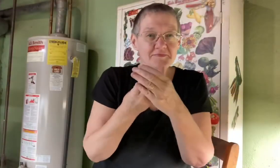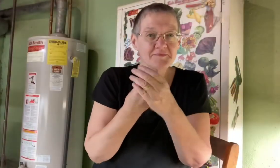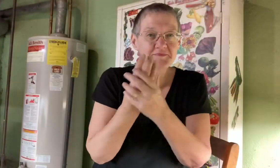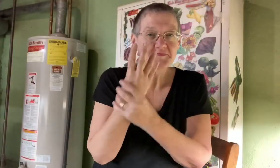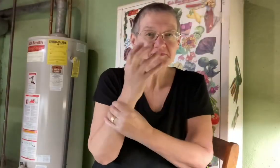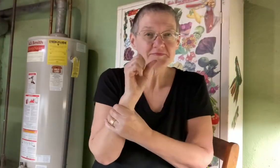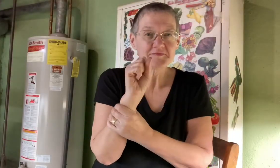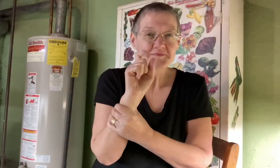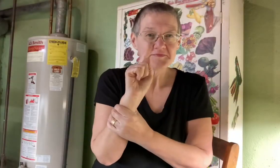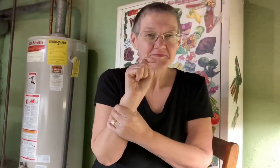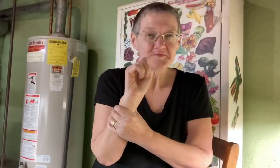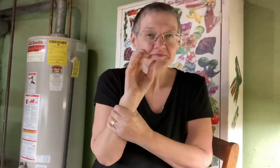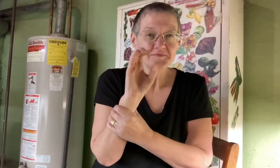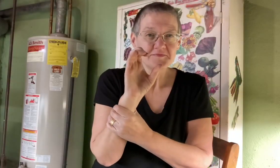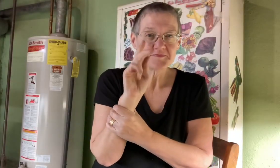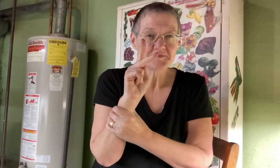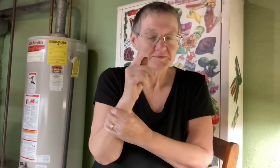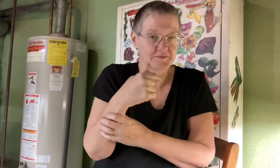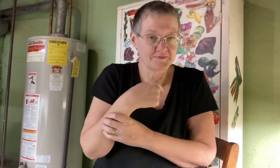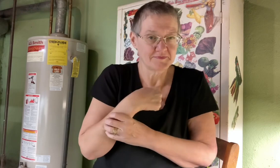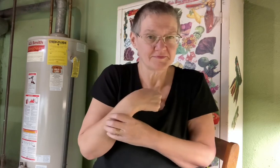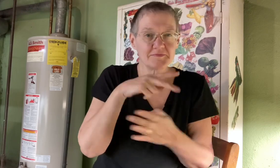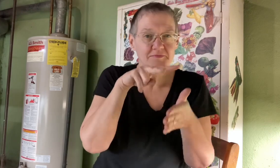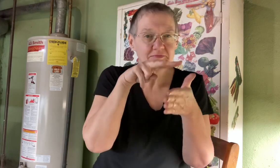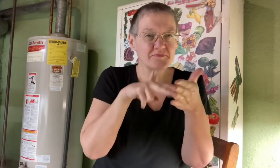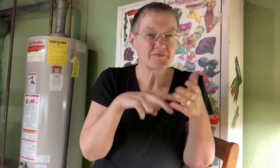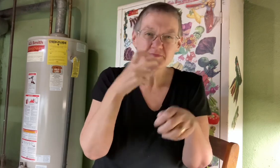Now this is my first time growing stock.